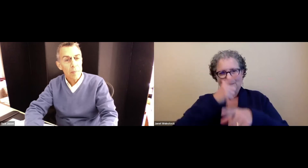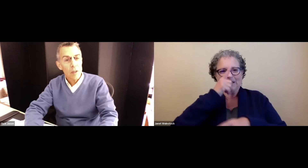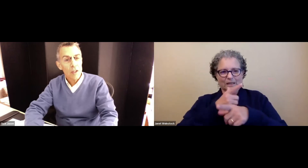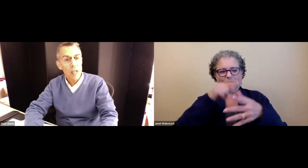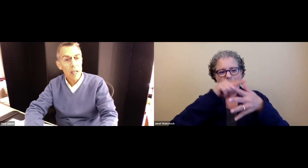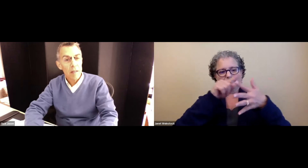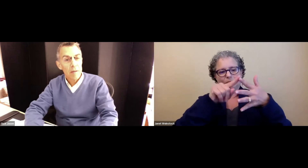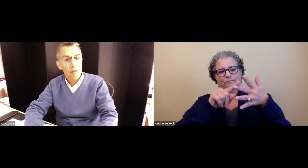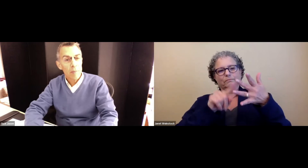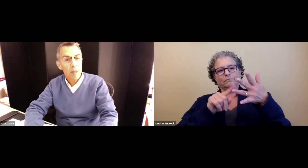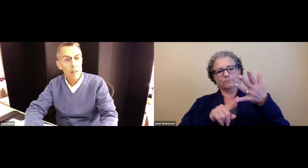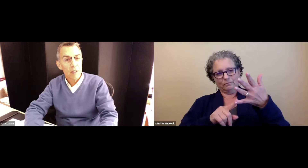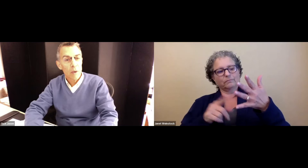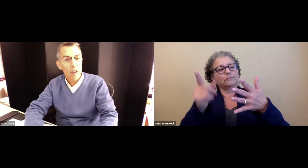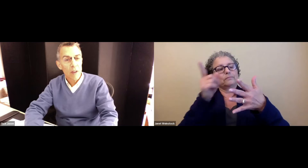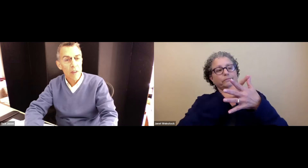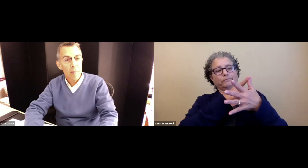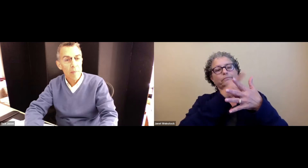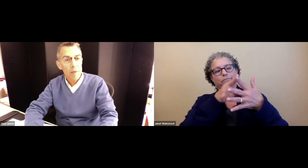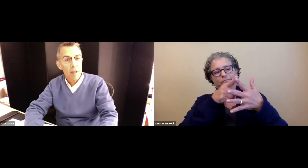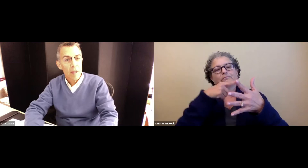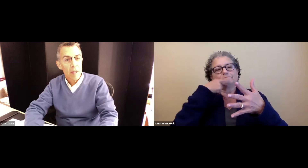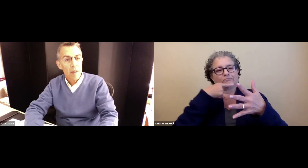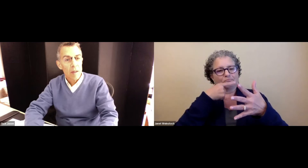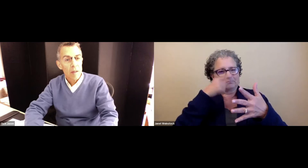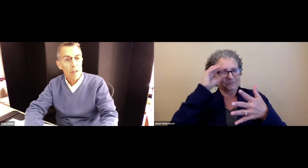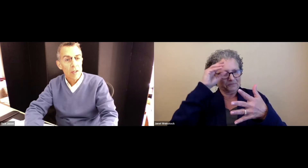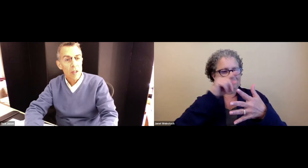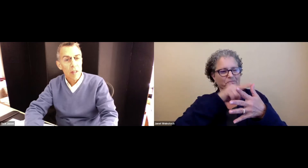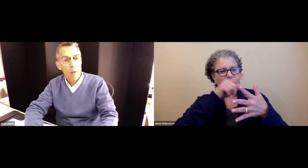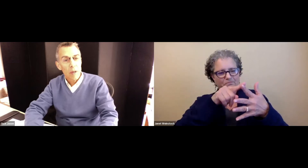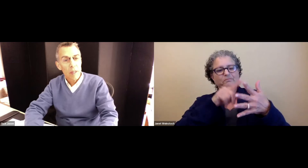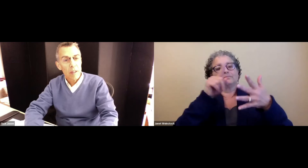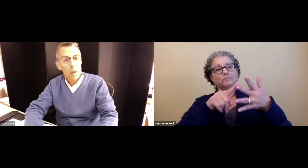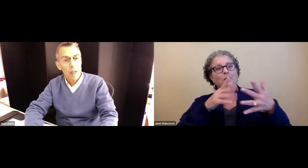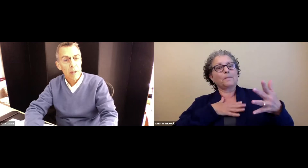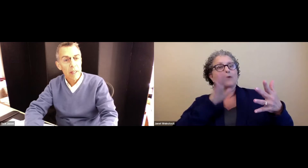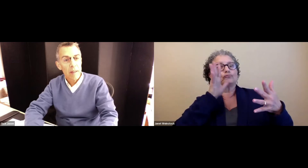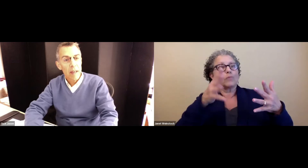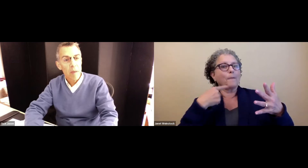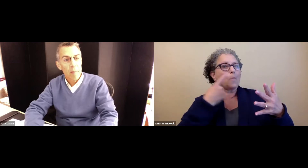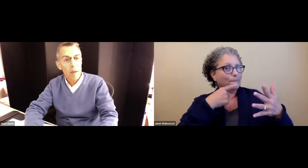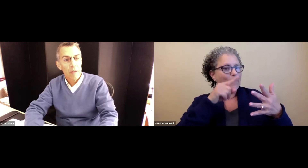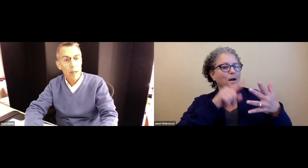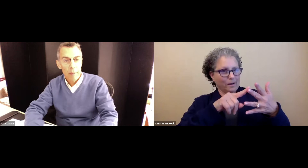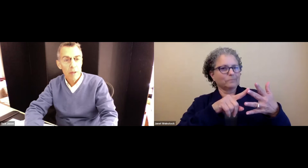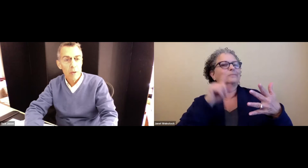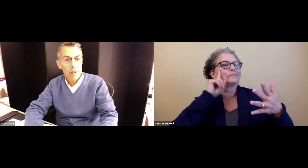She had siblings. There were 5 of them. They were hearing. Then my grandmother, who was deaf,